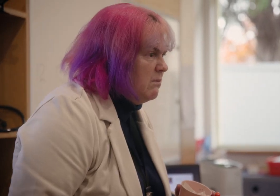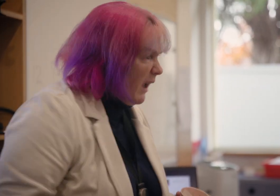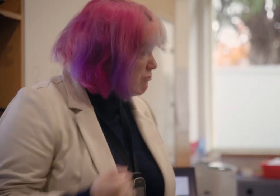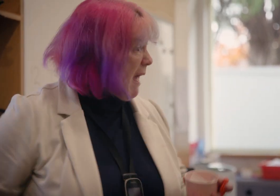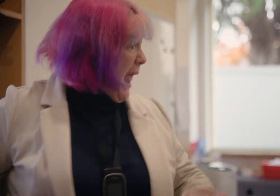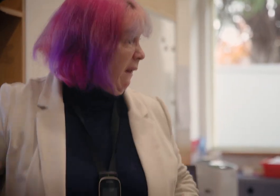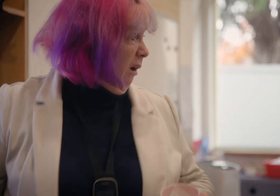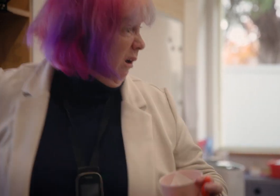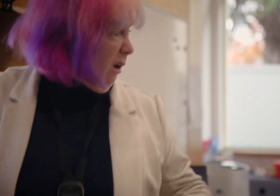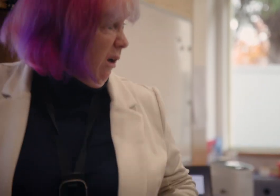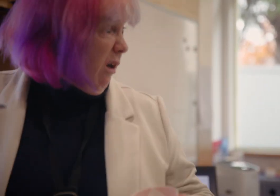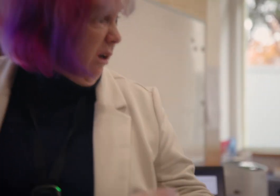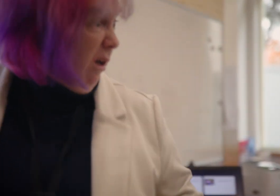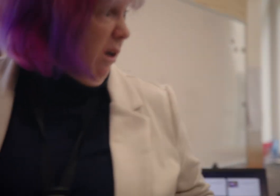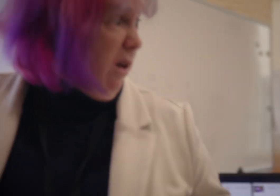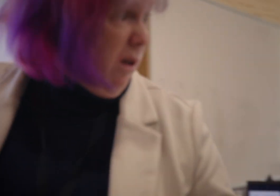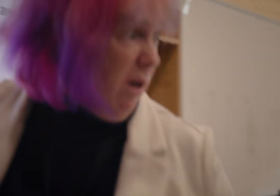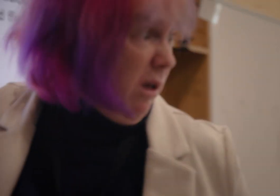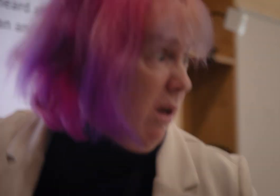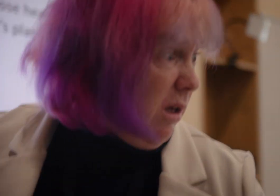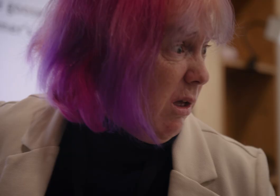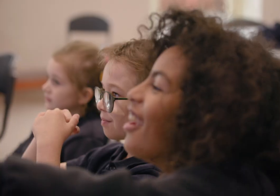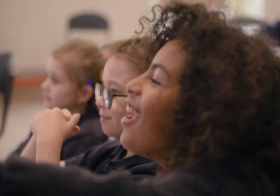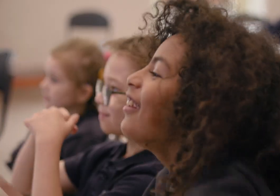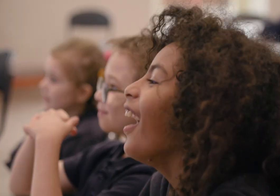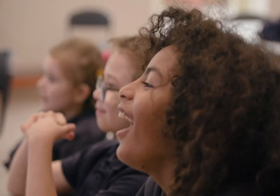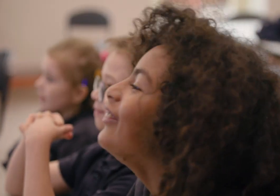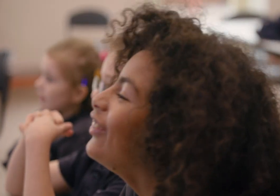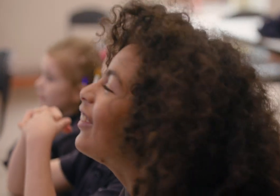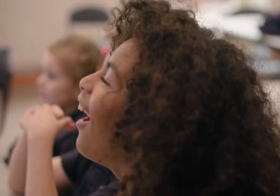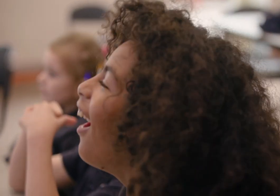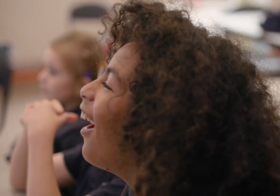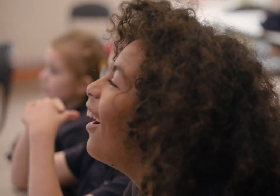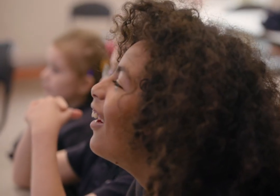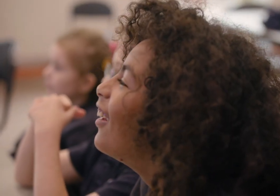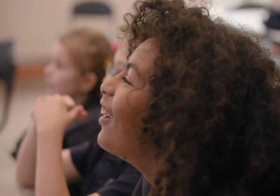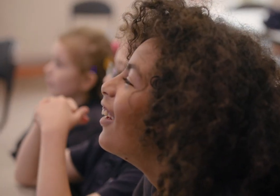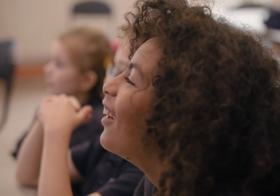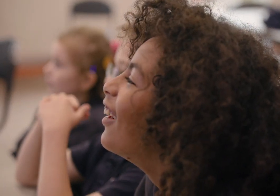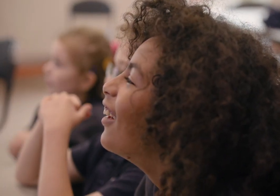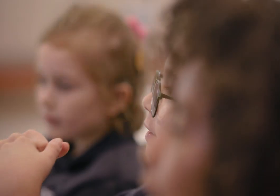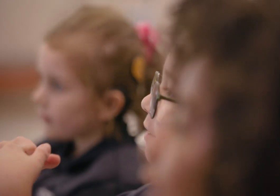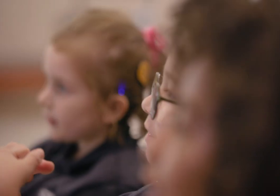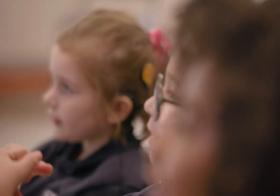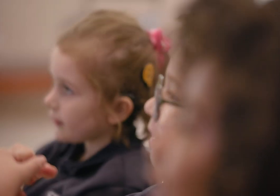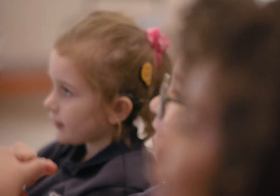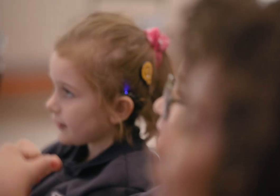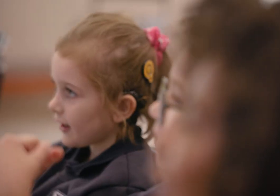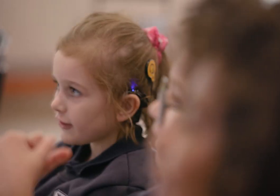really starting to move from learning to read to reading to learn and learning to write to writing to learn. That's